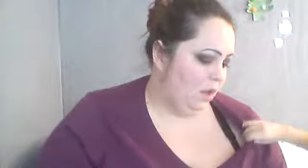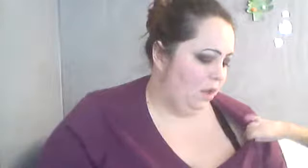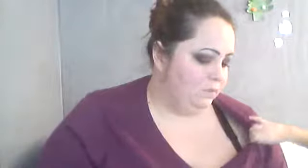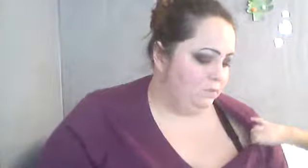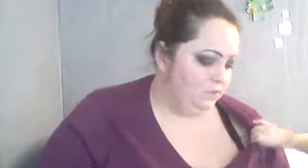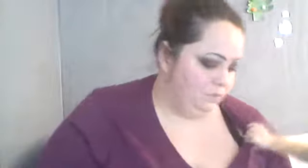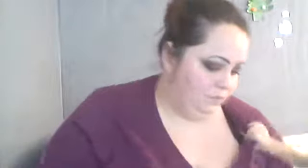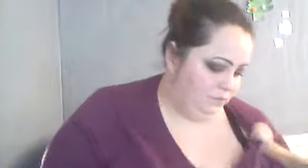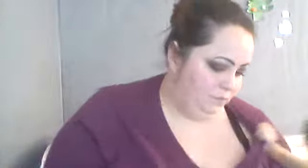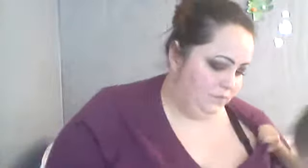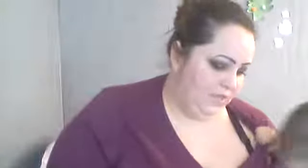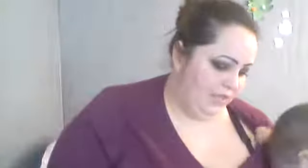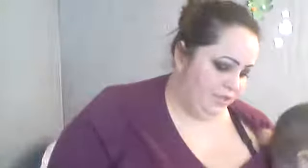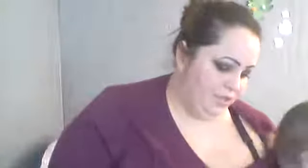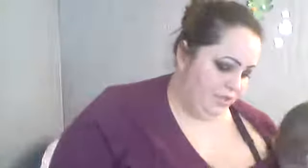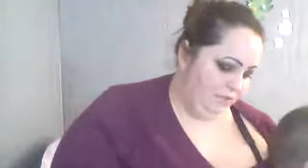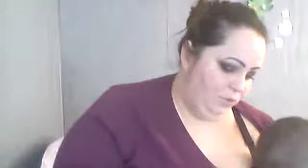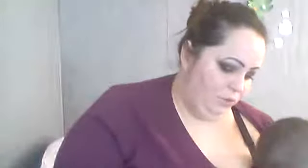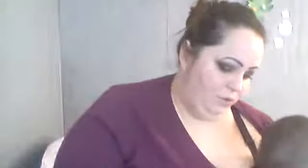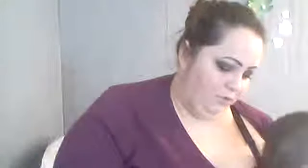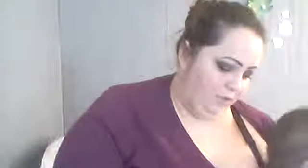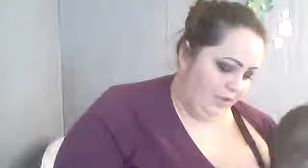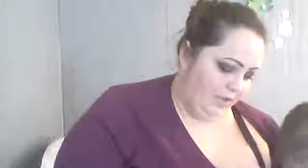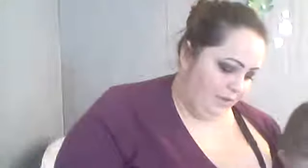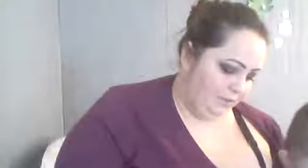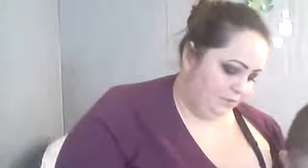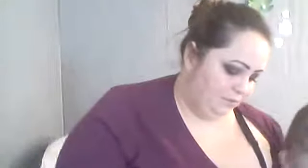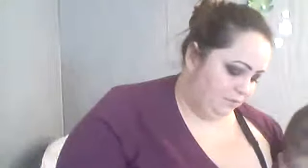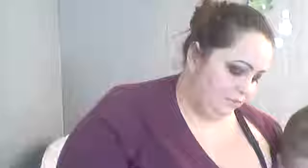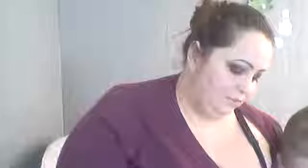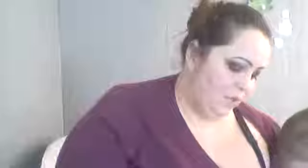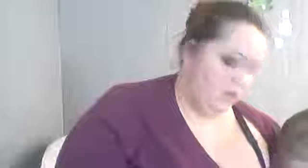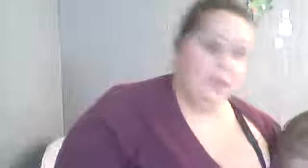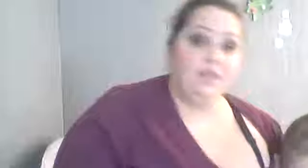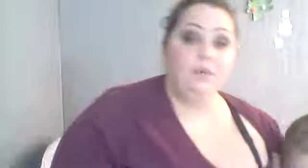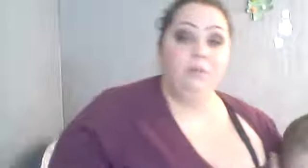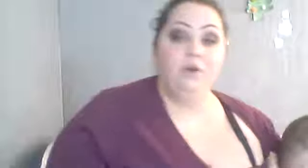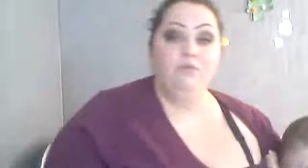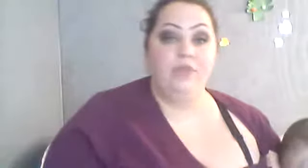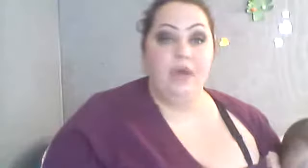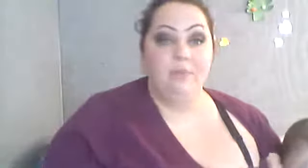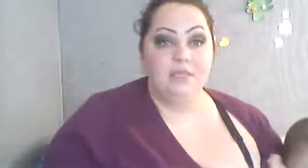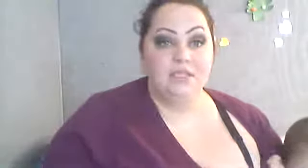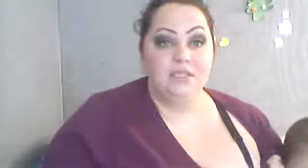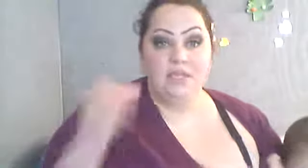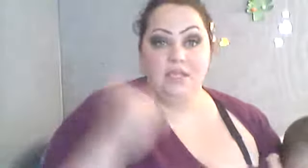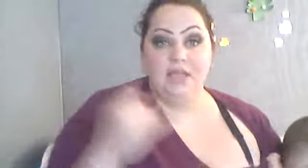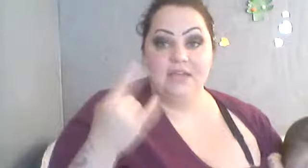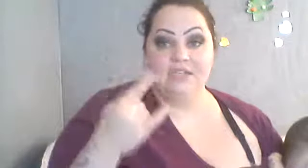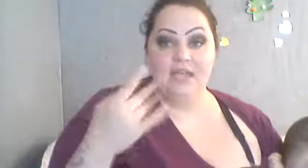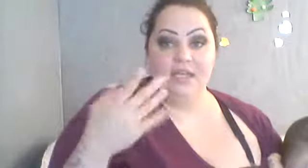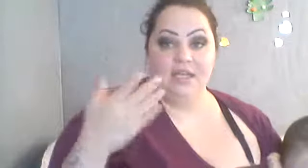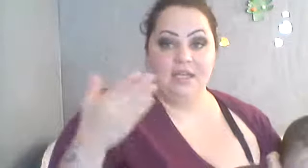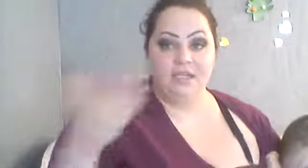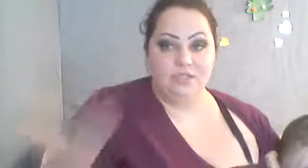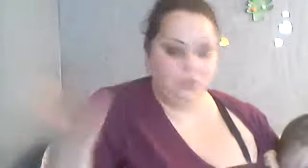Oh, yeah, there's only a few more from there. No, I think we went over that because the last sign is